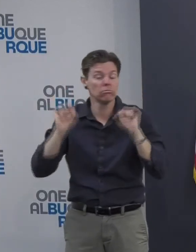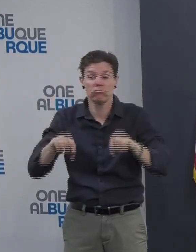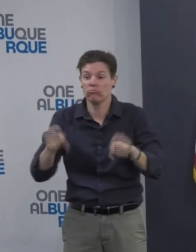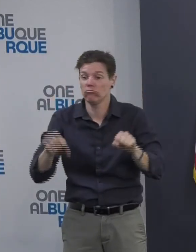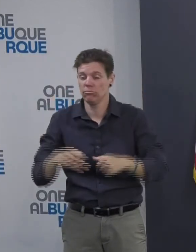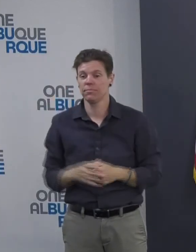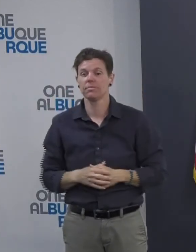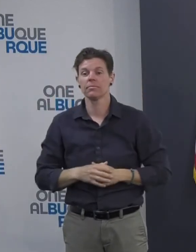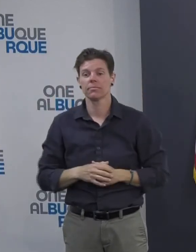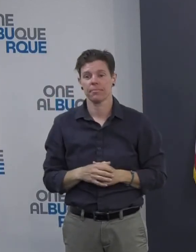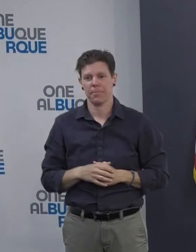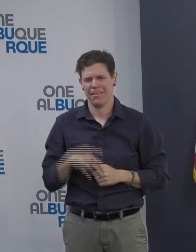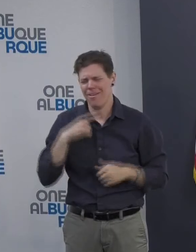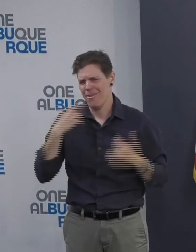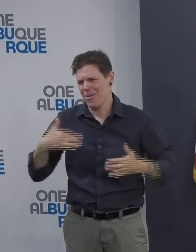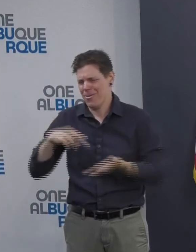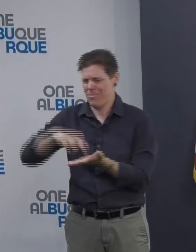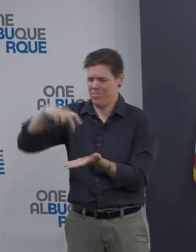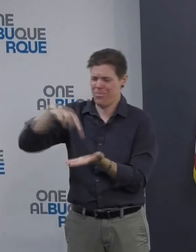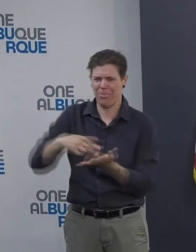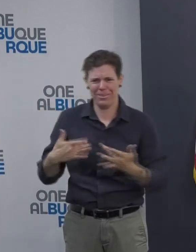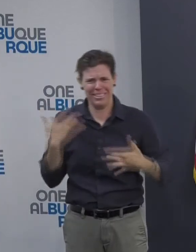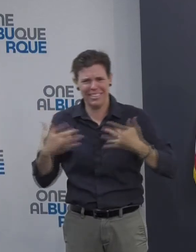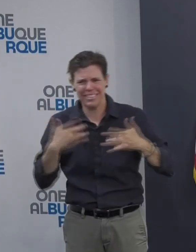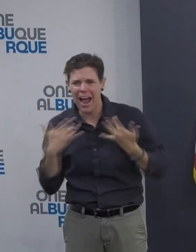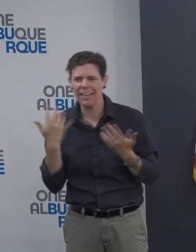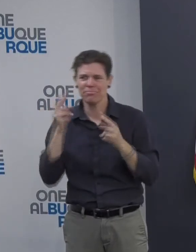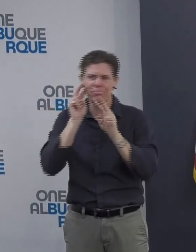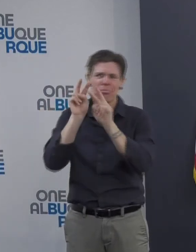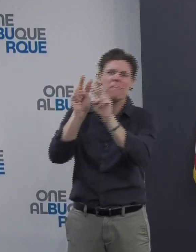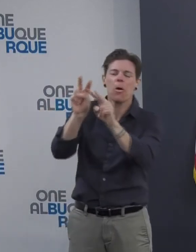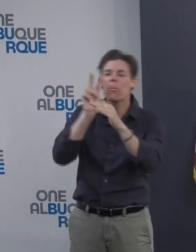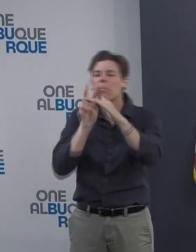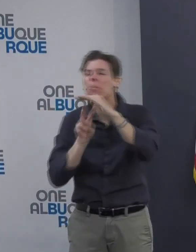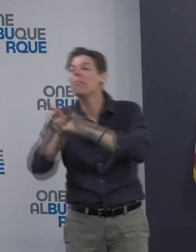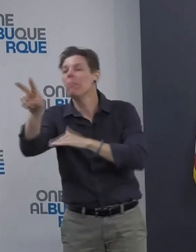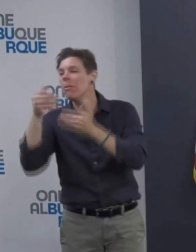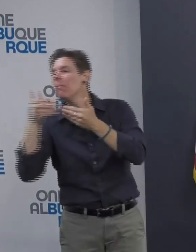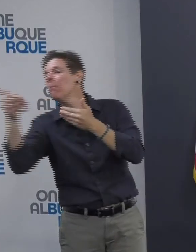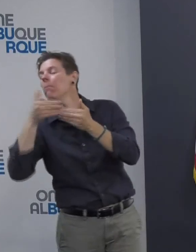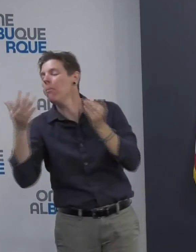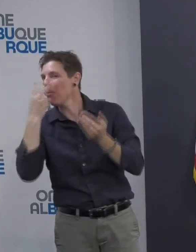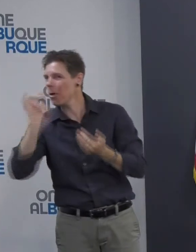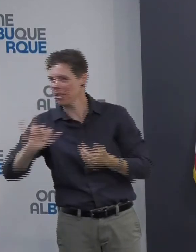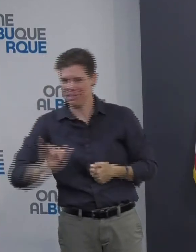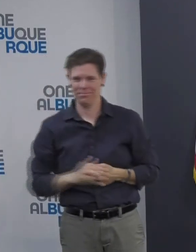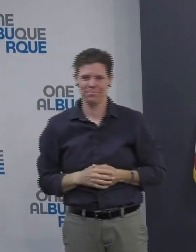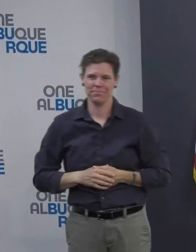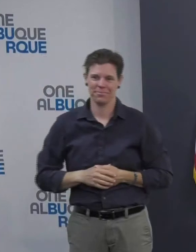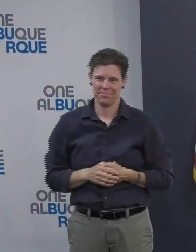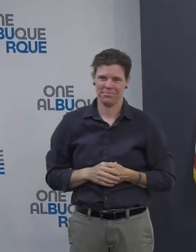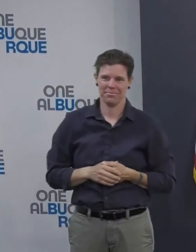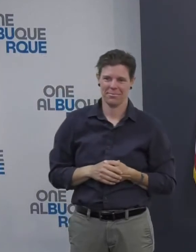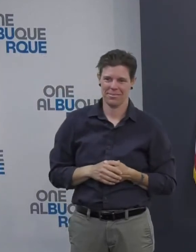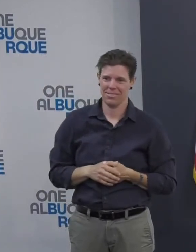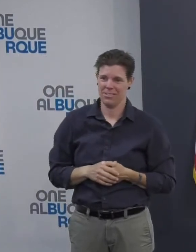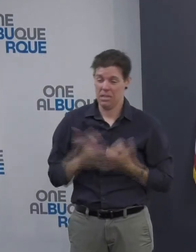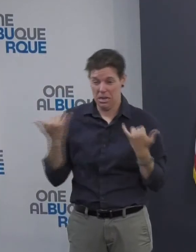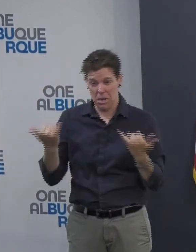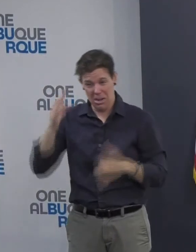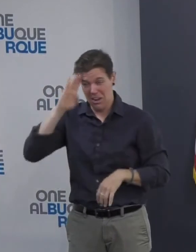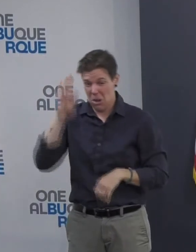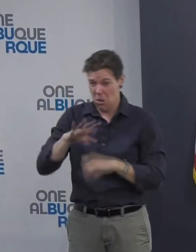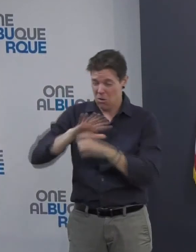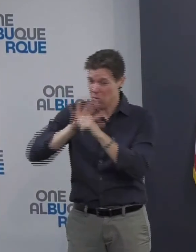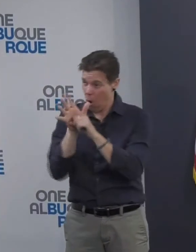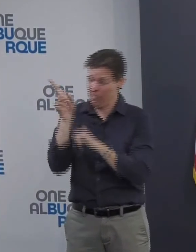really excited for our future as we continue through this. And even through the difficult times of COVID, we've